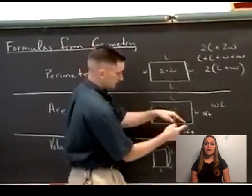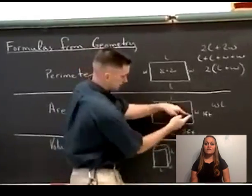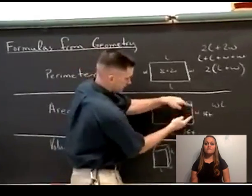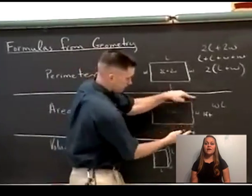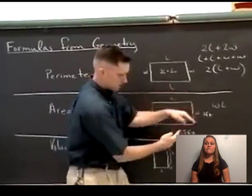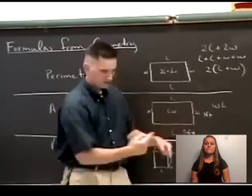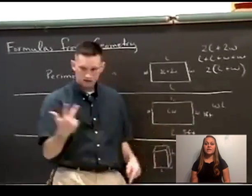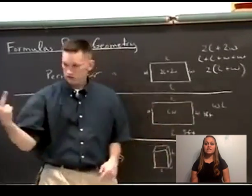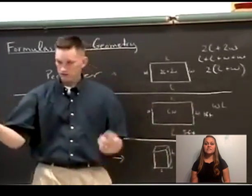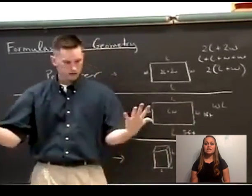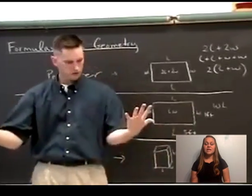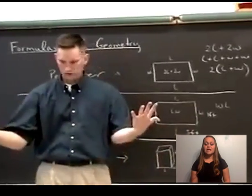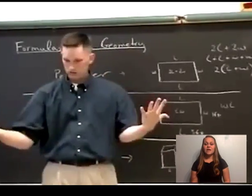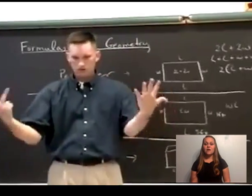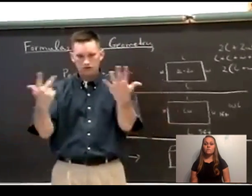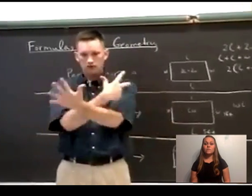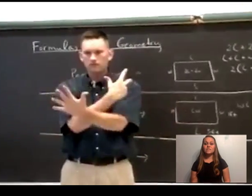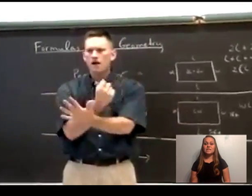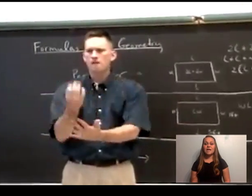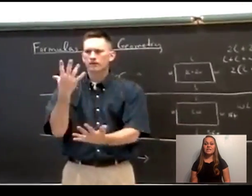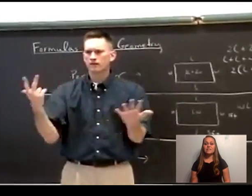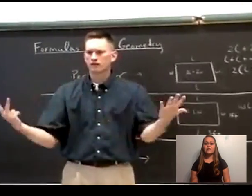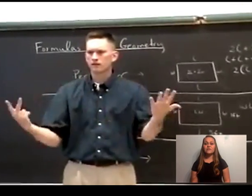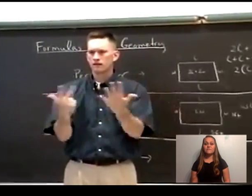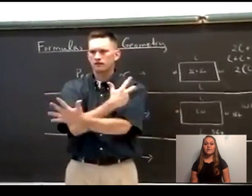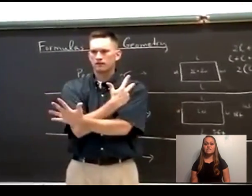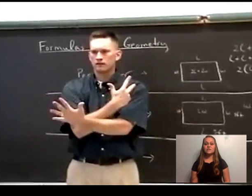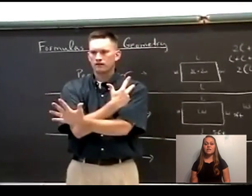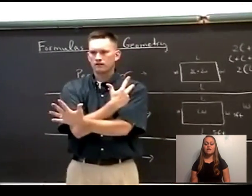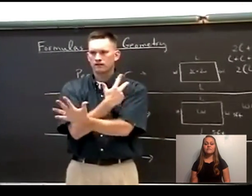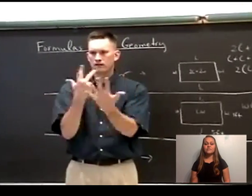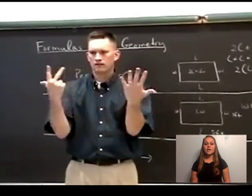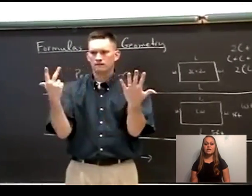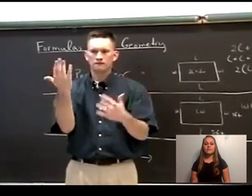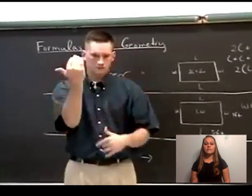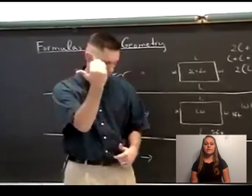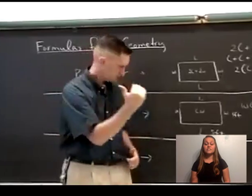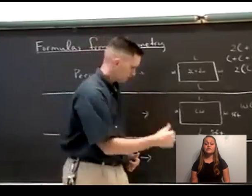So if you had 5 feet on one side and 30 feet on the